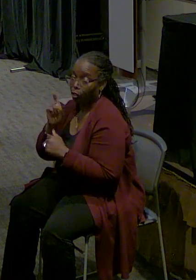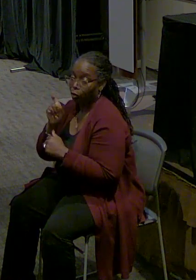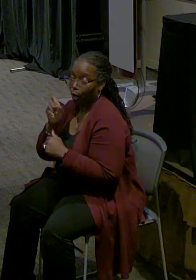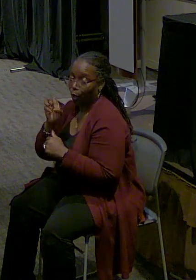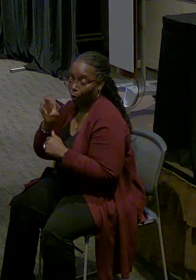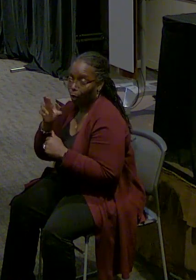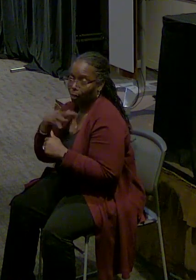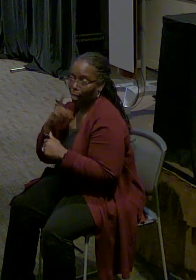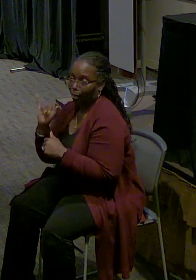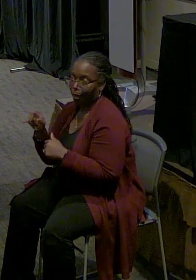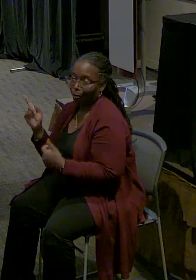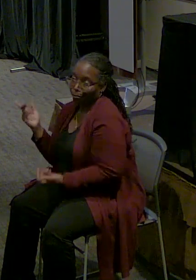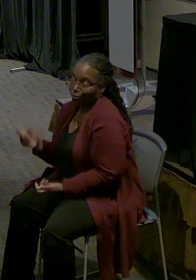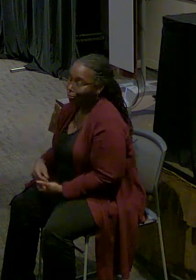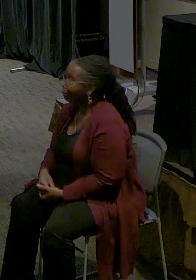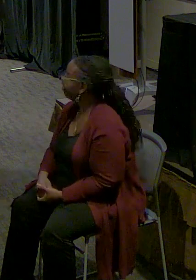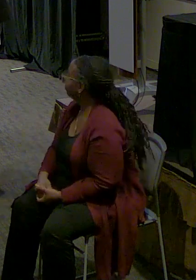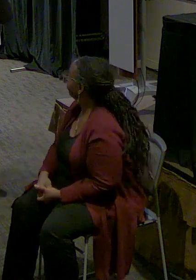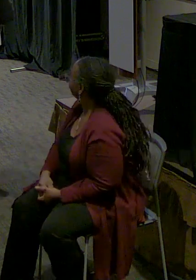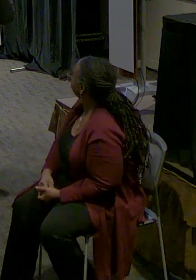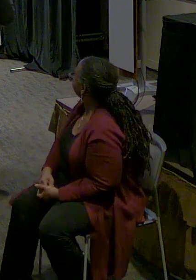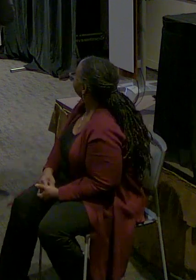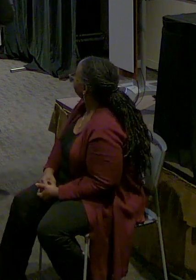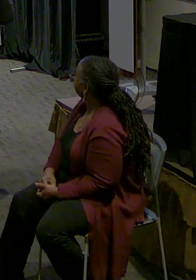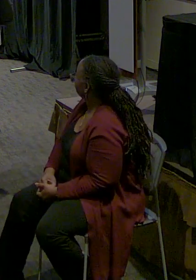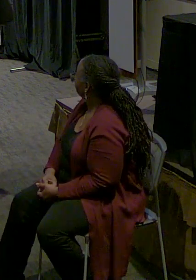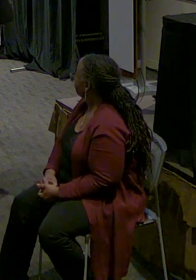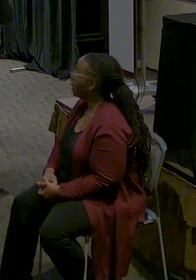that's where this came from.